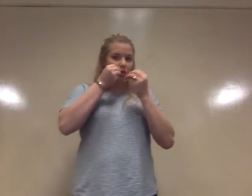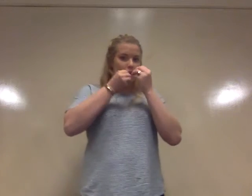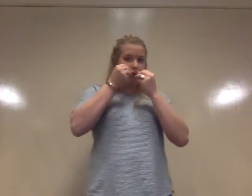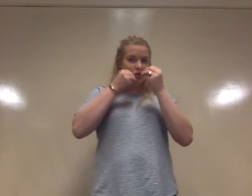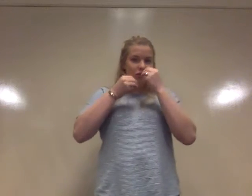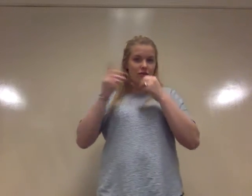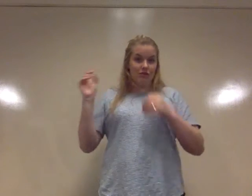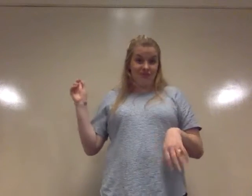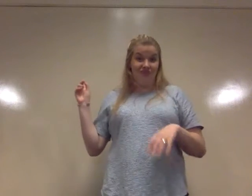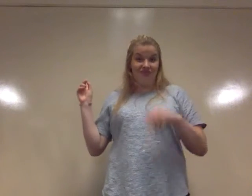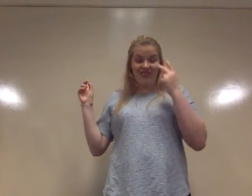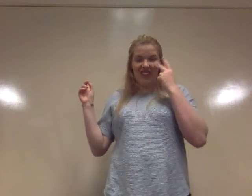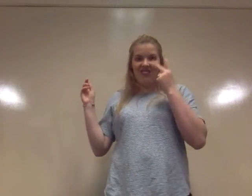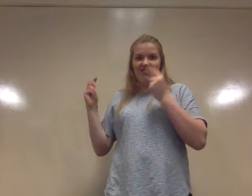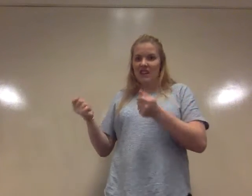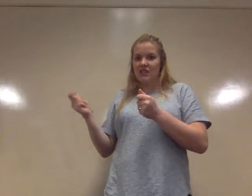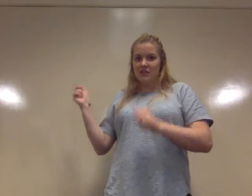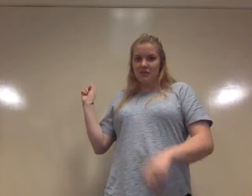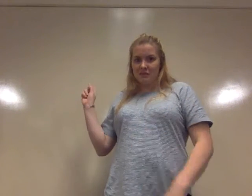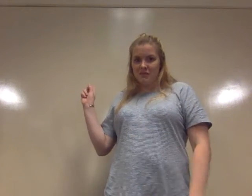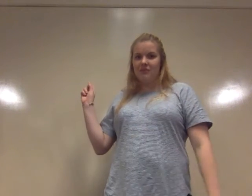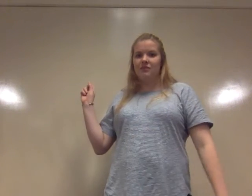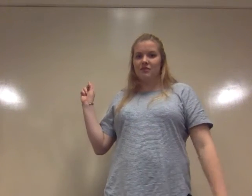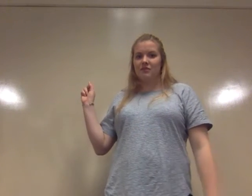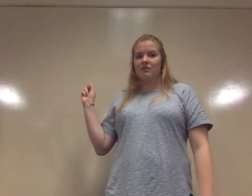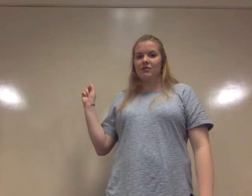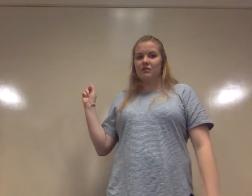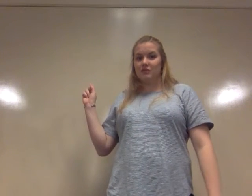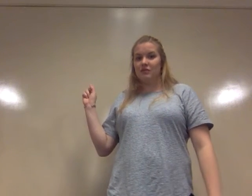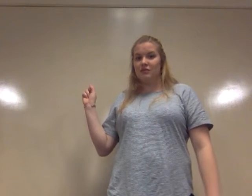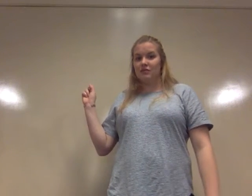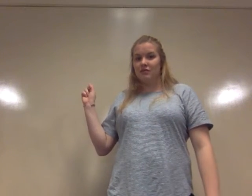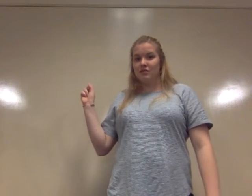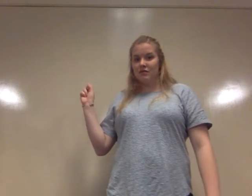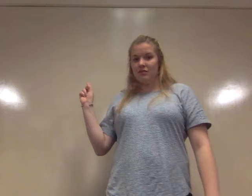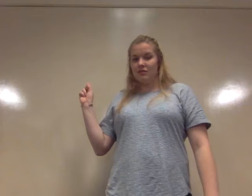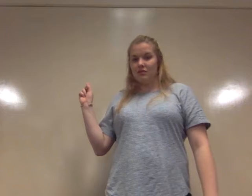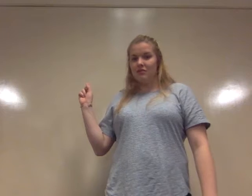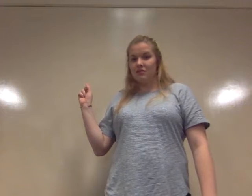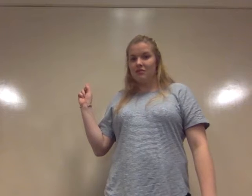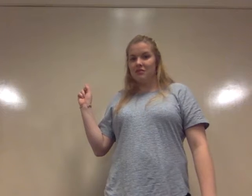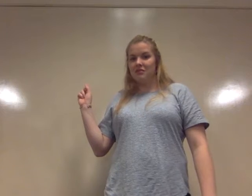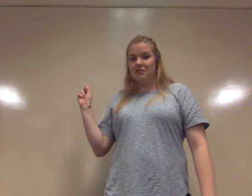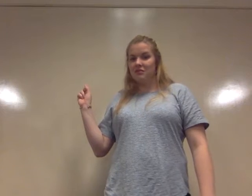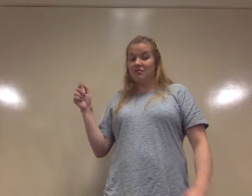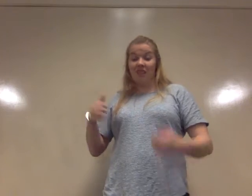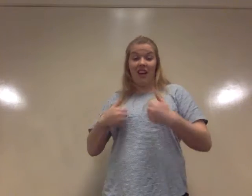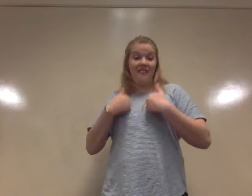dinner, not to mention a host of other tasty processed delicacies devised to make our lives easier and